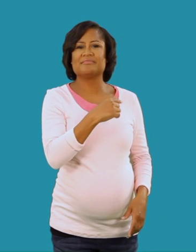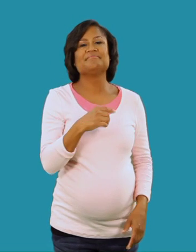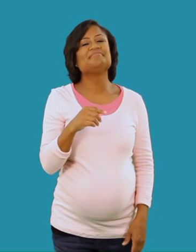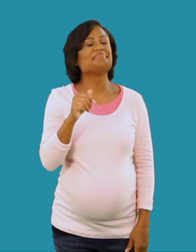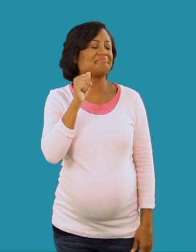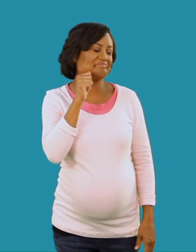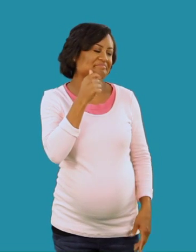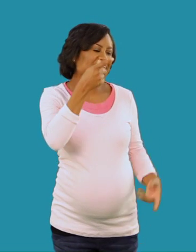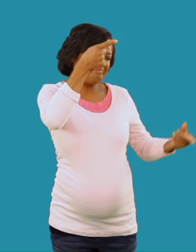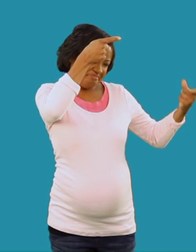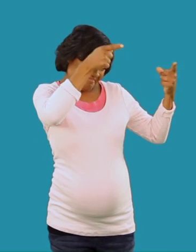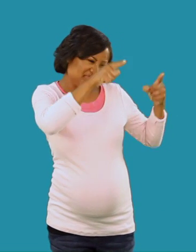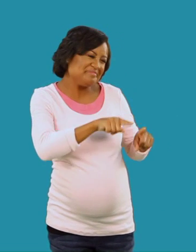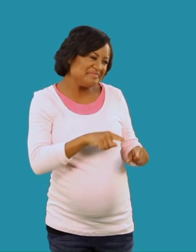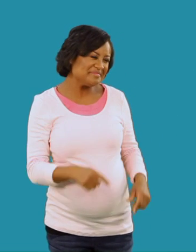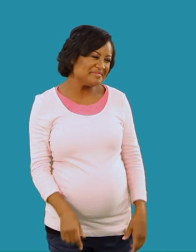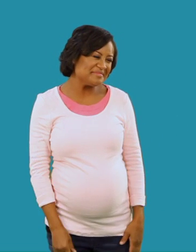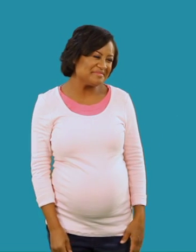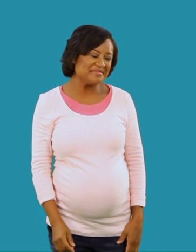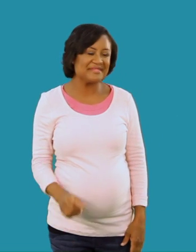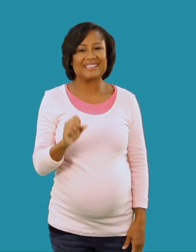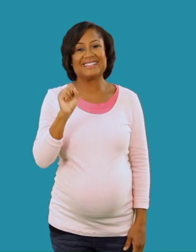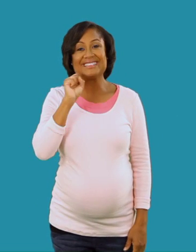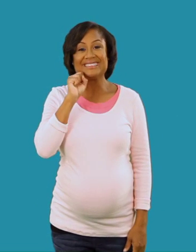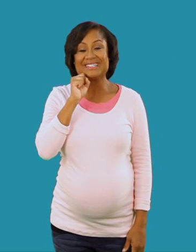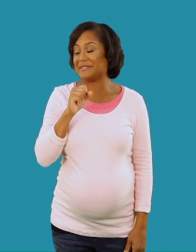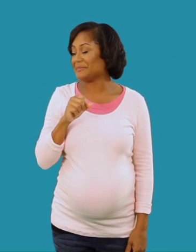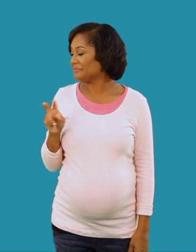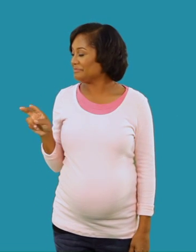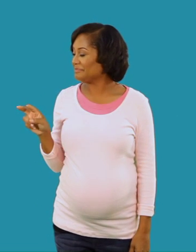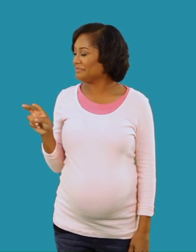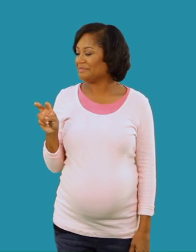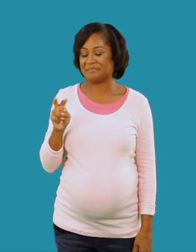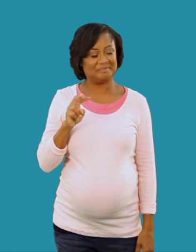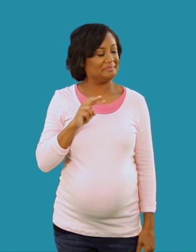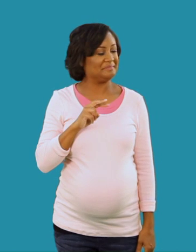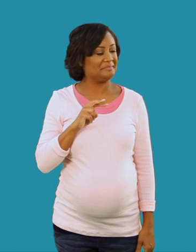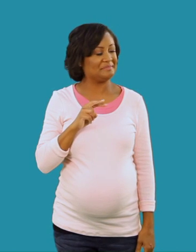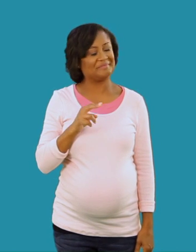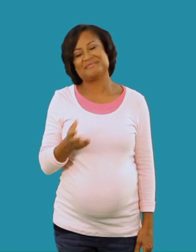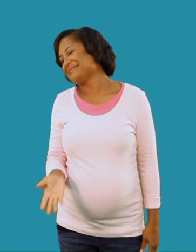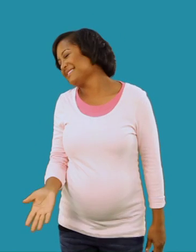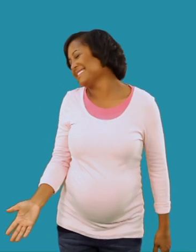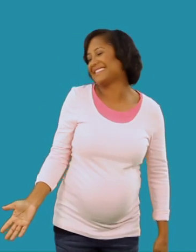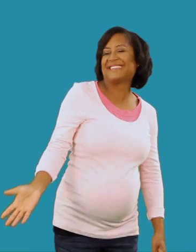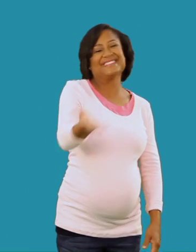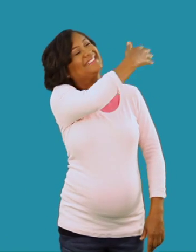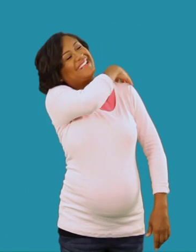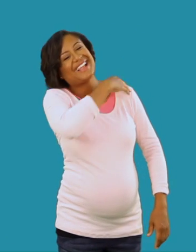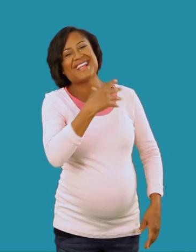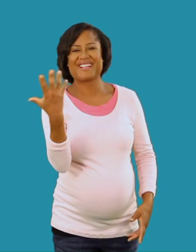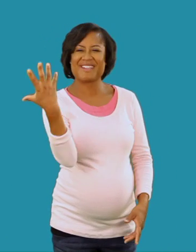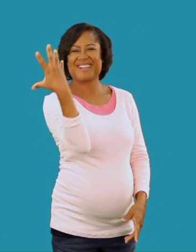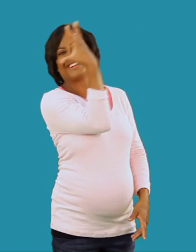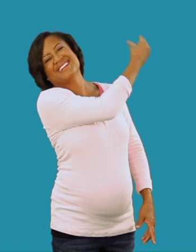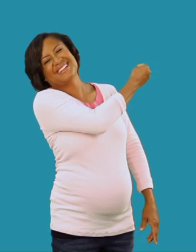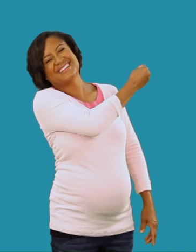Amber. Shelly looks at her friends and says, Come on, let's go